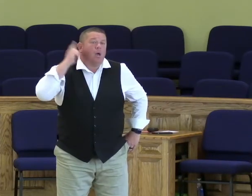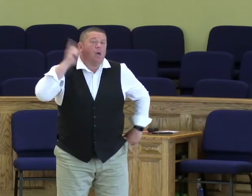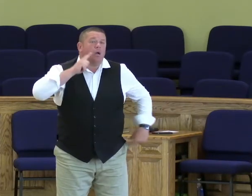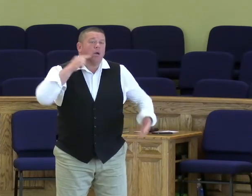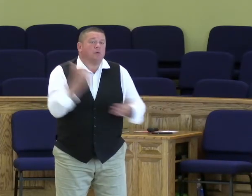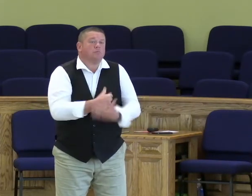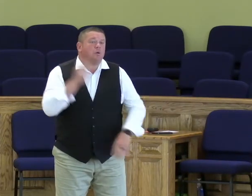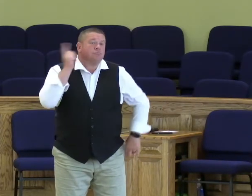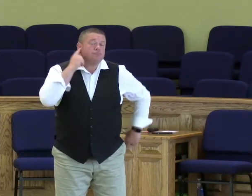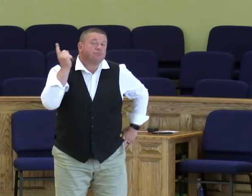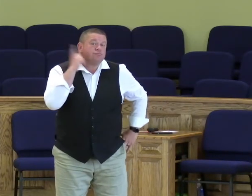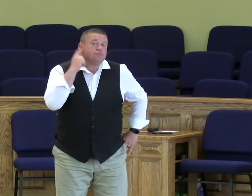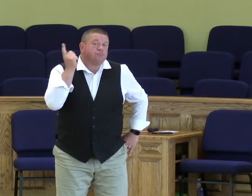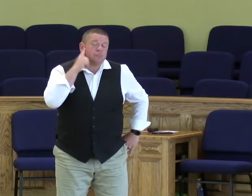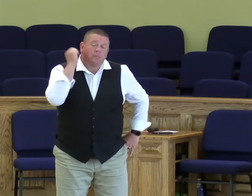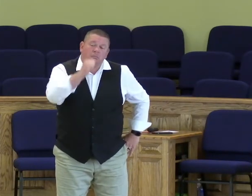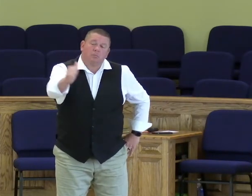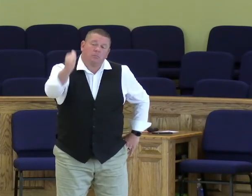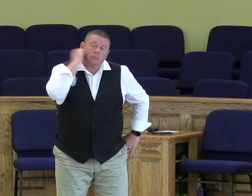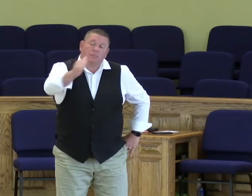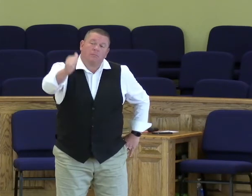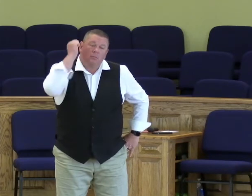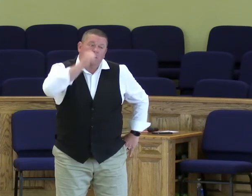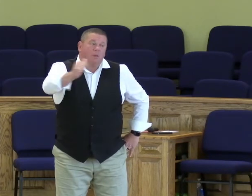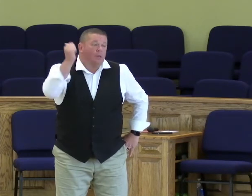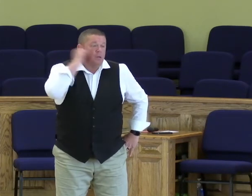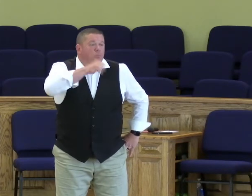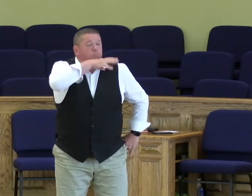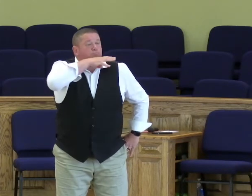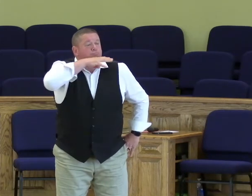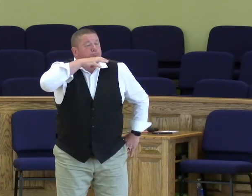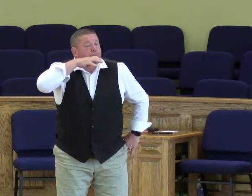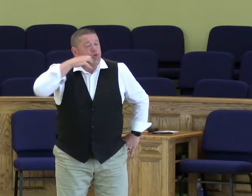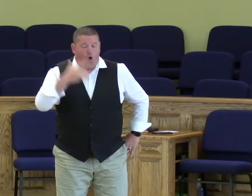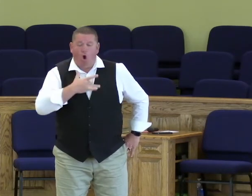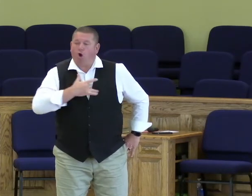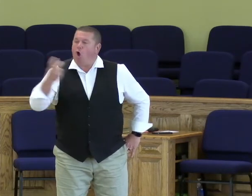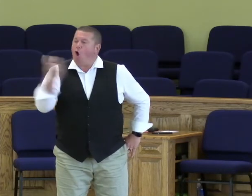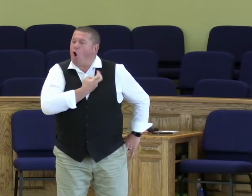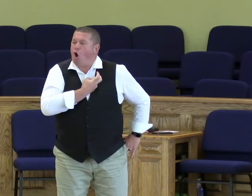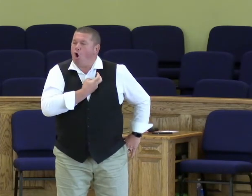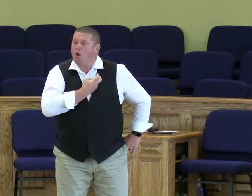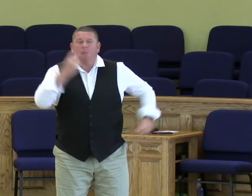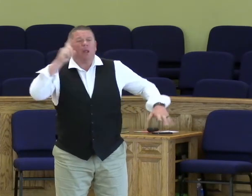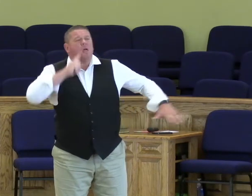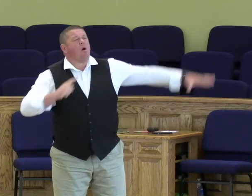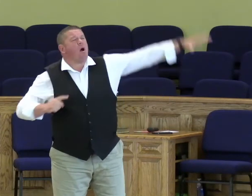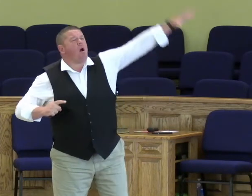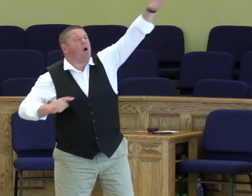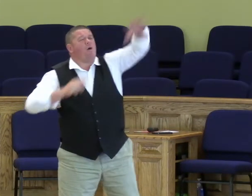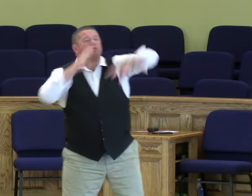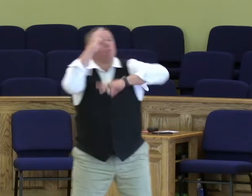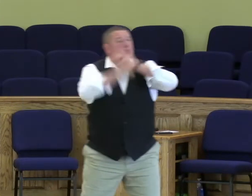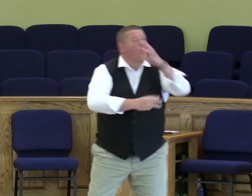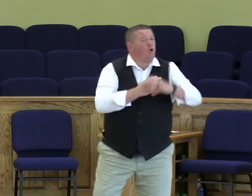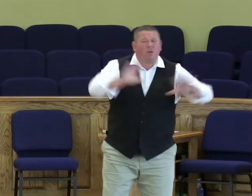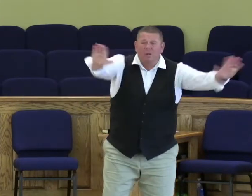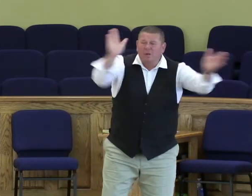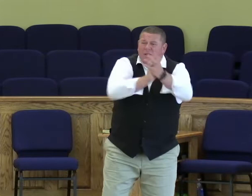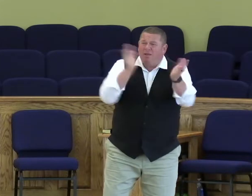We hear the gospel. We've heard it so many times, every day, all the time. Our hearts have become so hard to it. And many deaf people all around